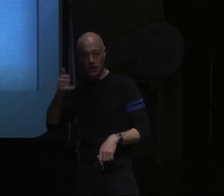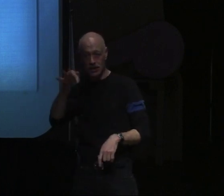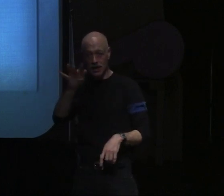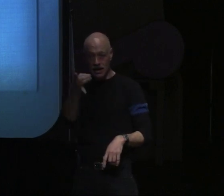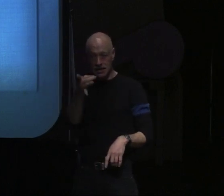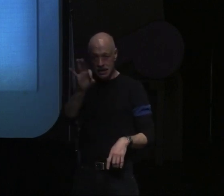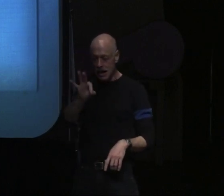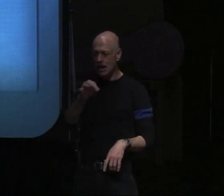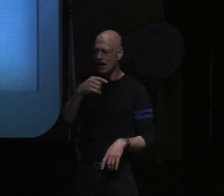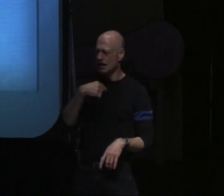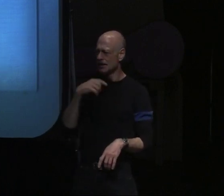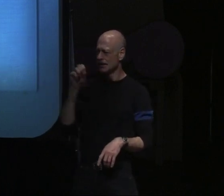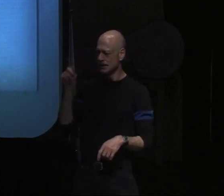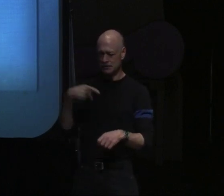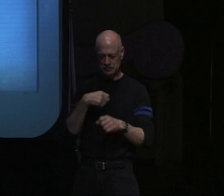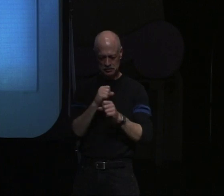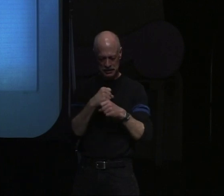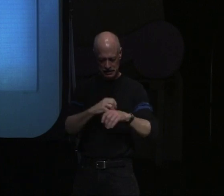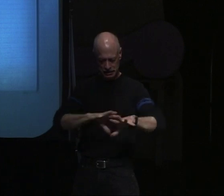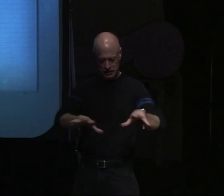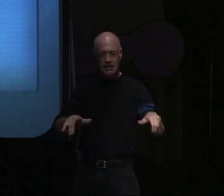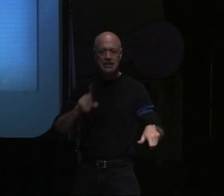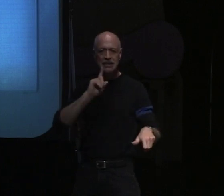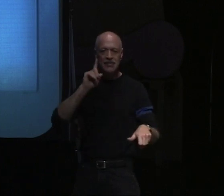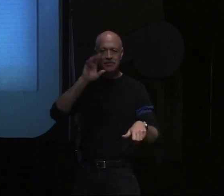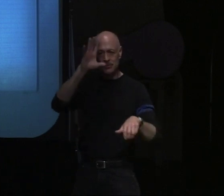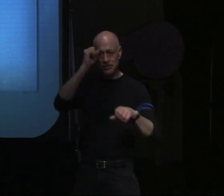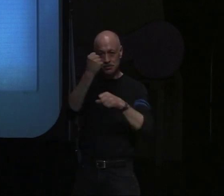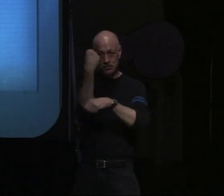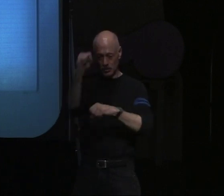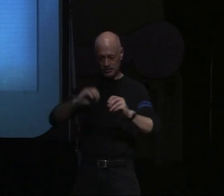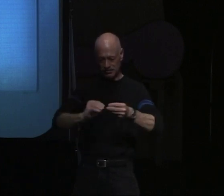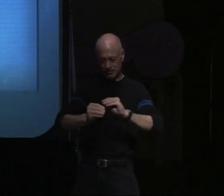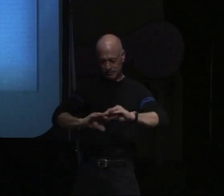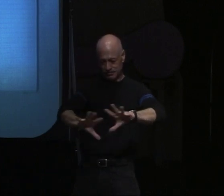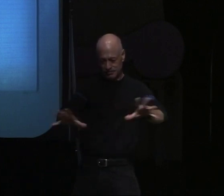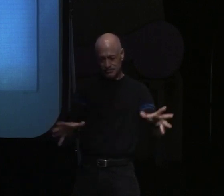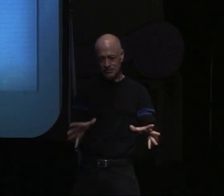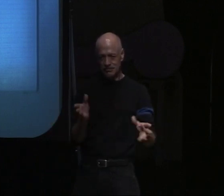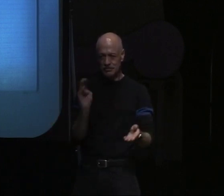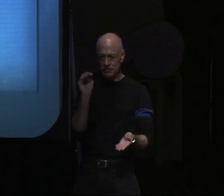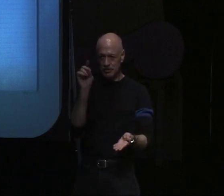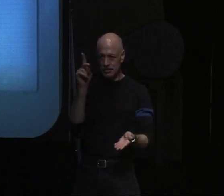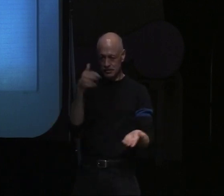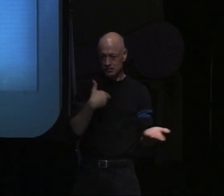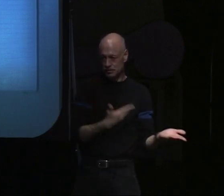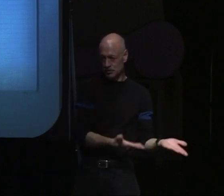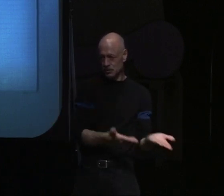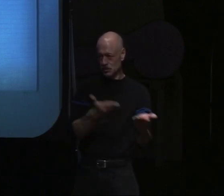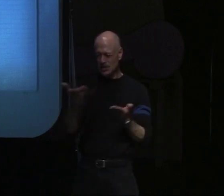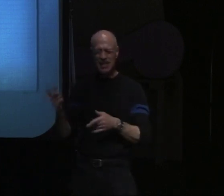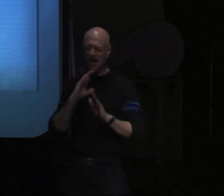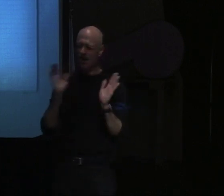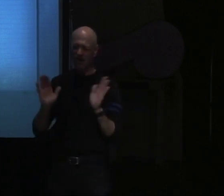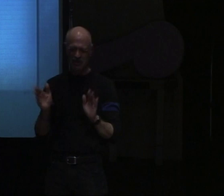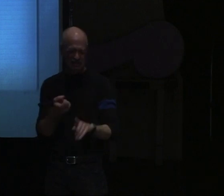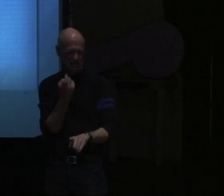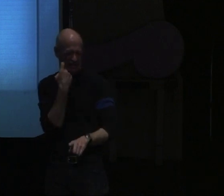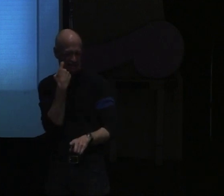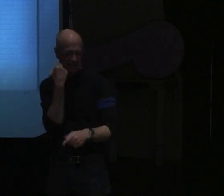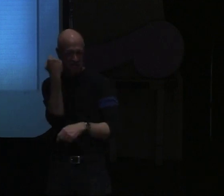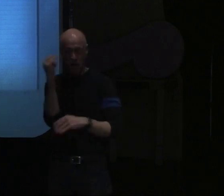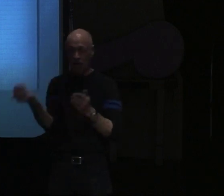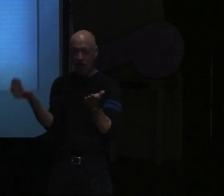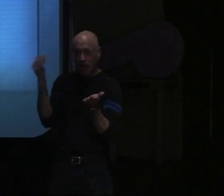I offered a sculpture of mine for the Deaf Way, which was in 1989. It was honoring the Deaf President Now